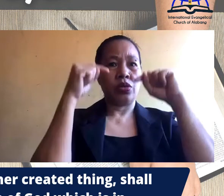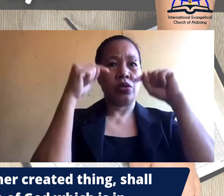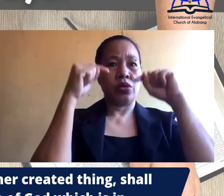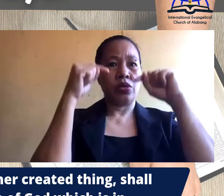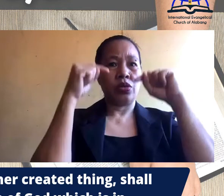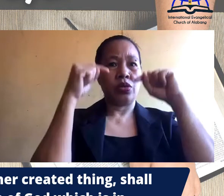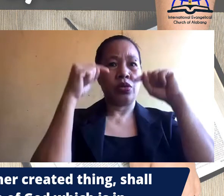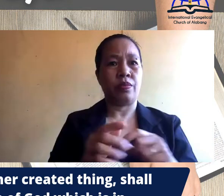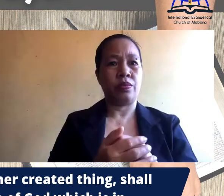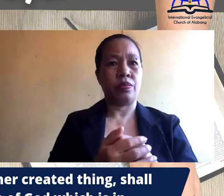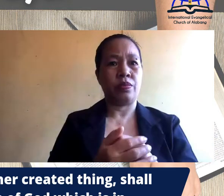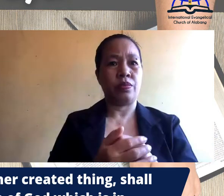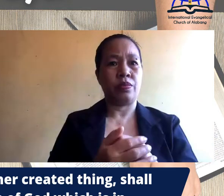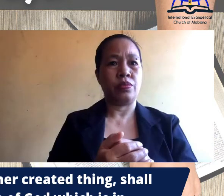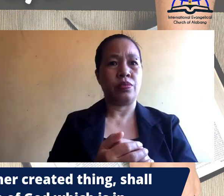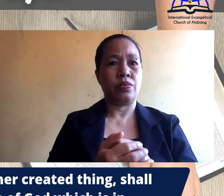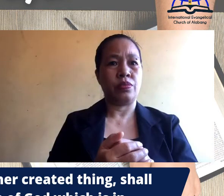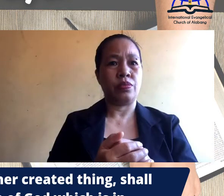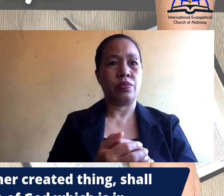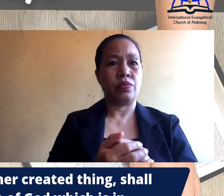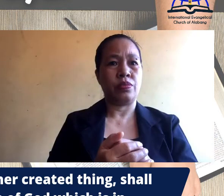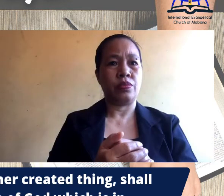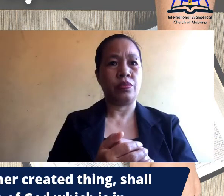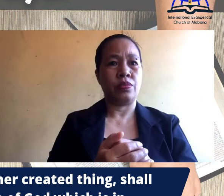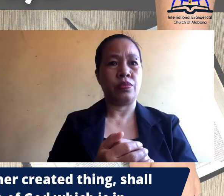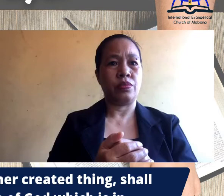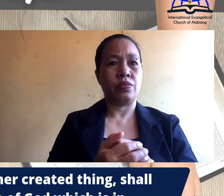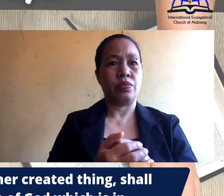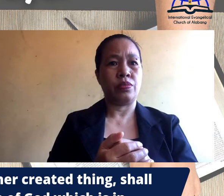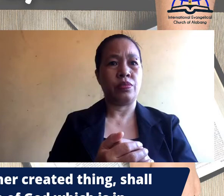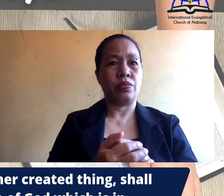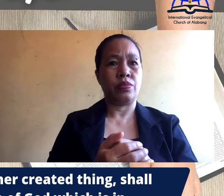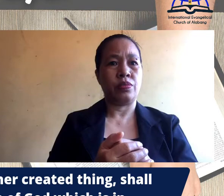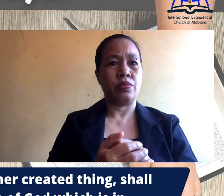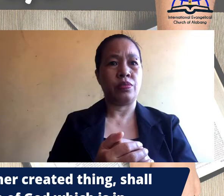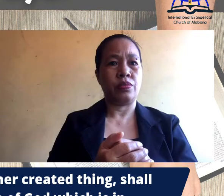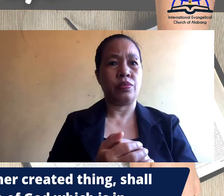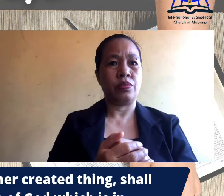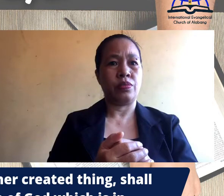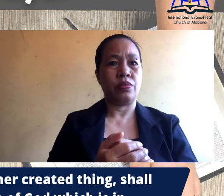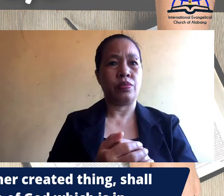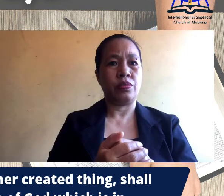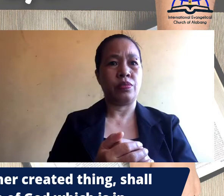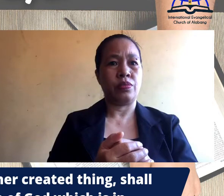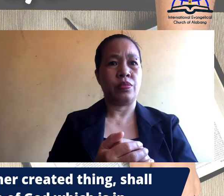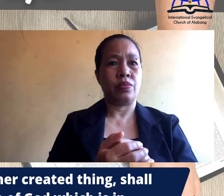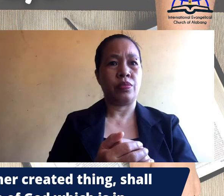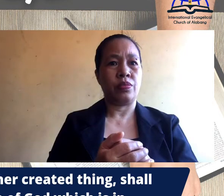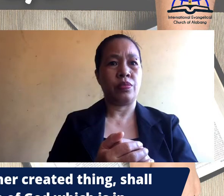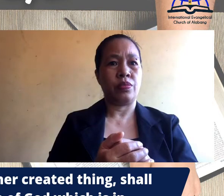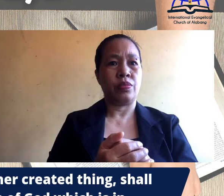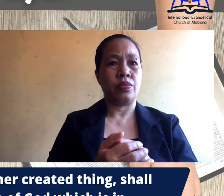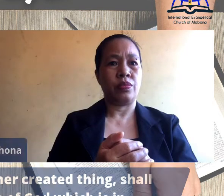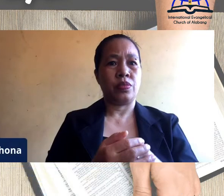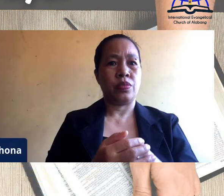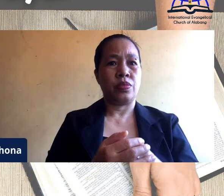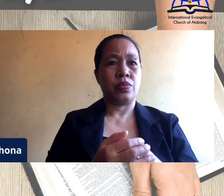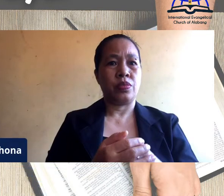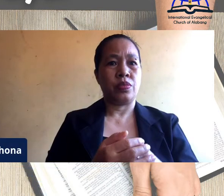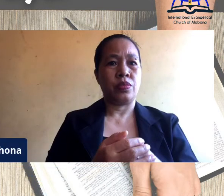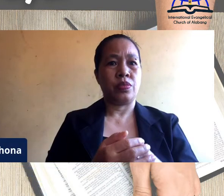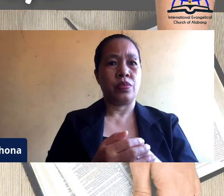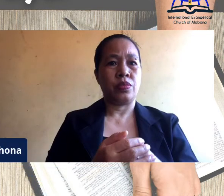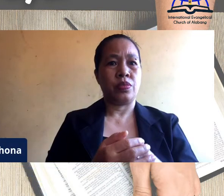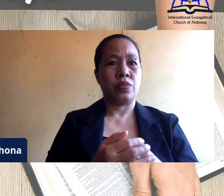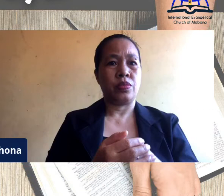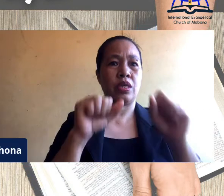us from the love of God, which is in Christ Jesus, our Lord. Purihin